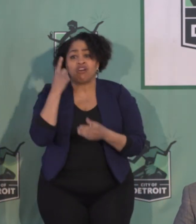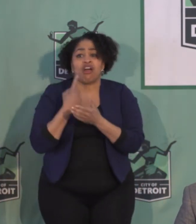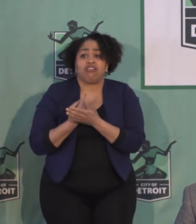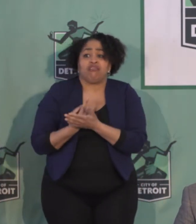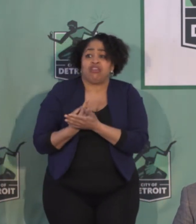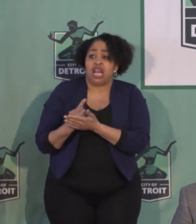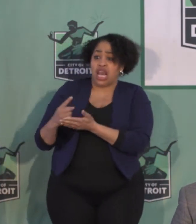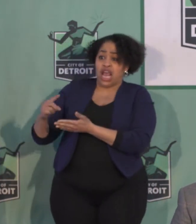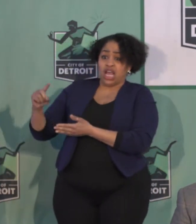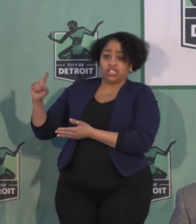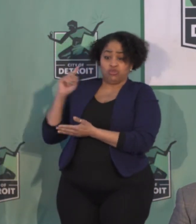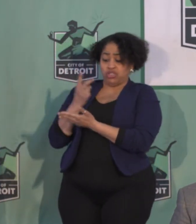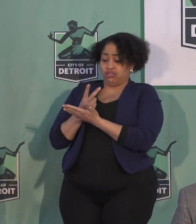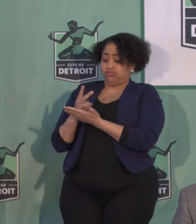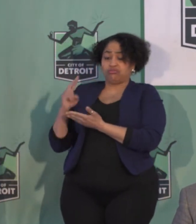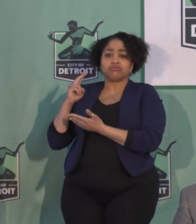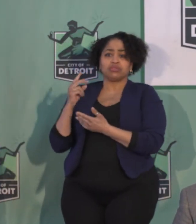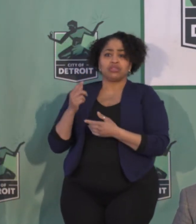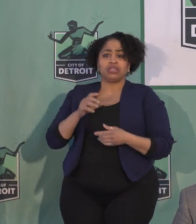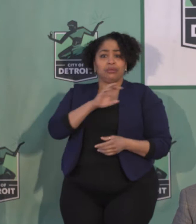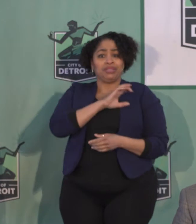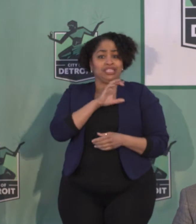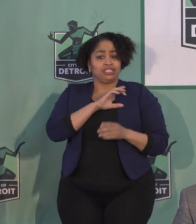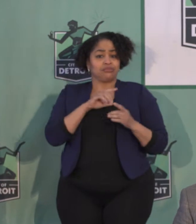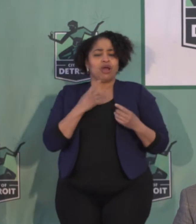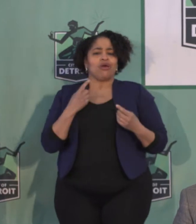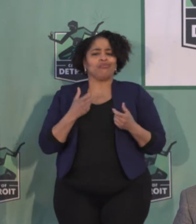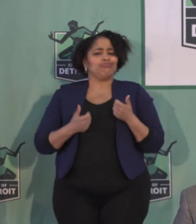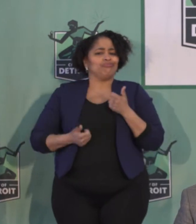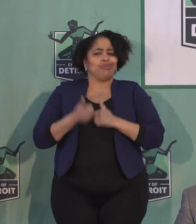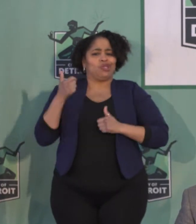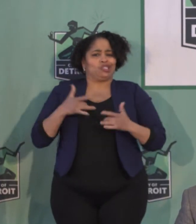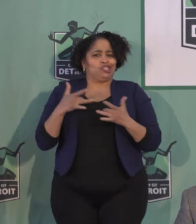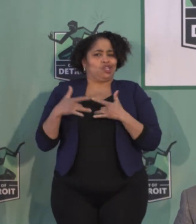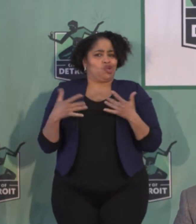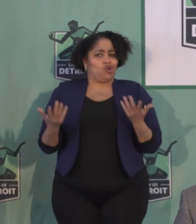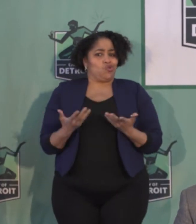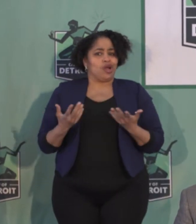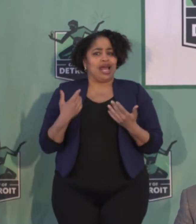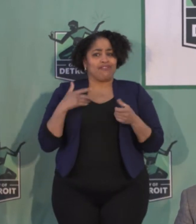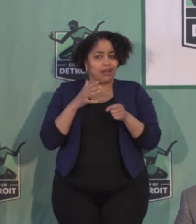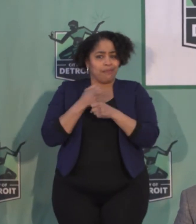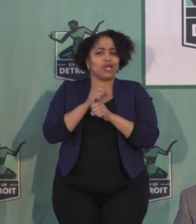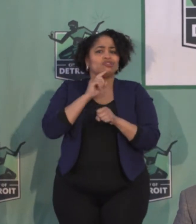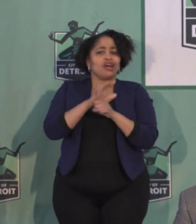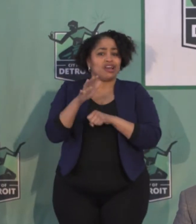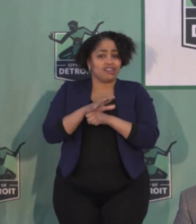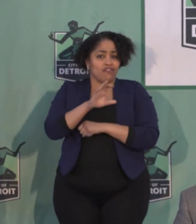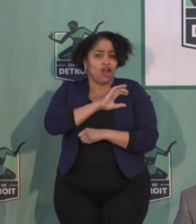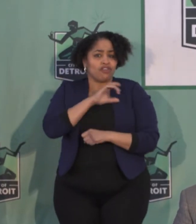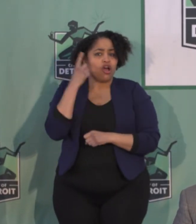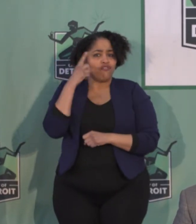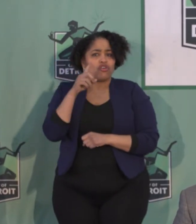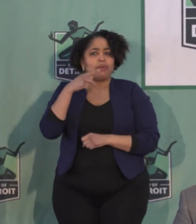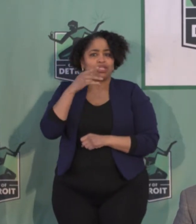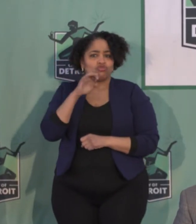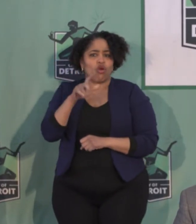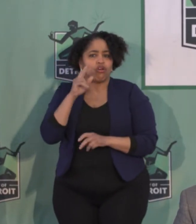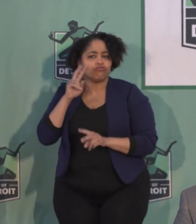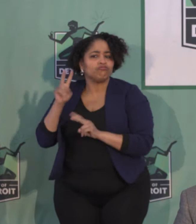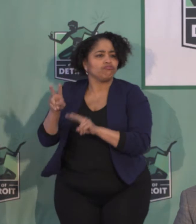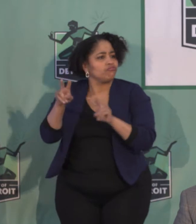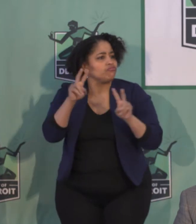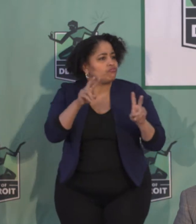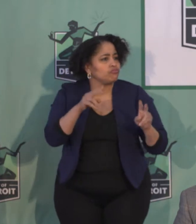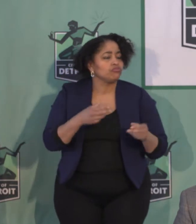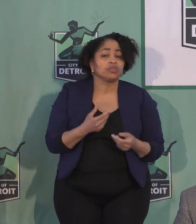at the Detroit Police Department, our biggest concern was making sure that we had enough officers to make patrol. And the Detroit